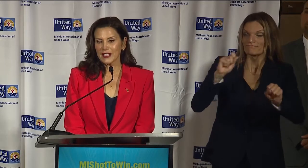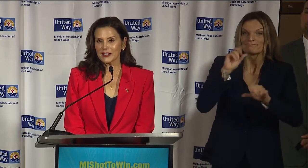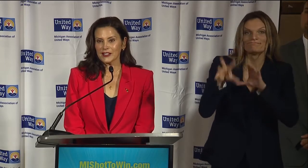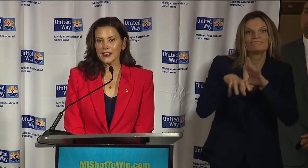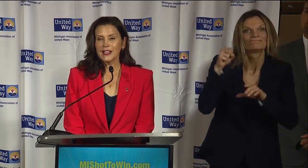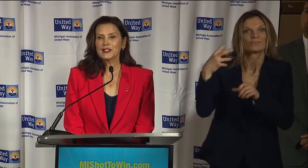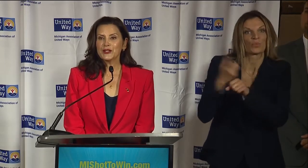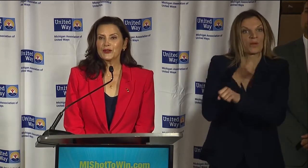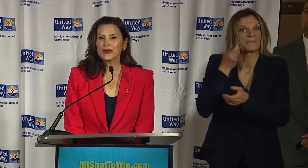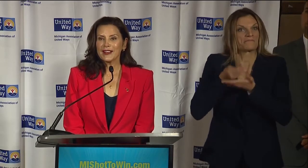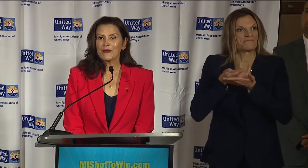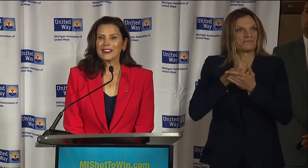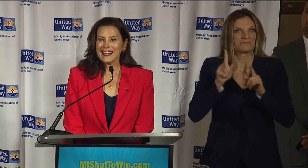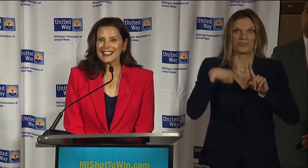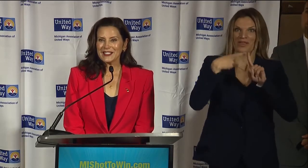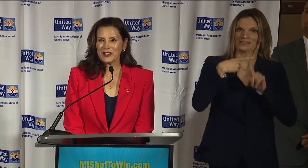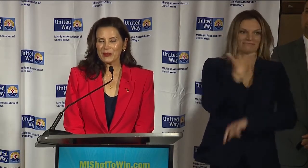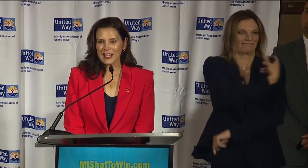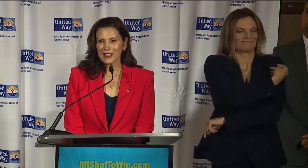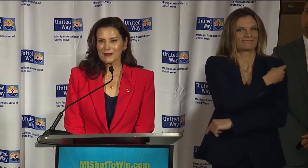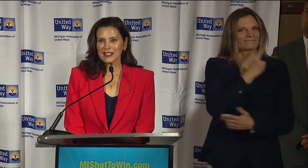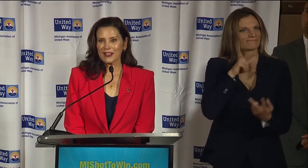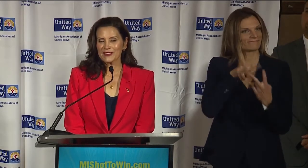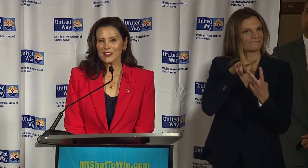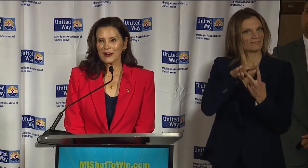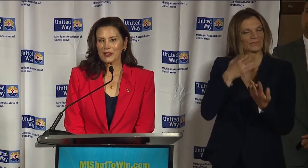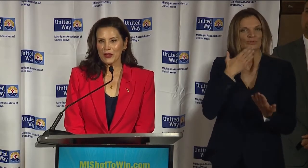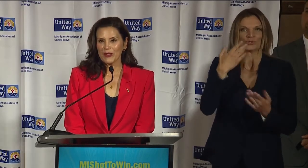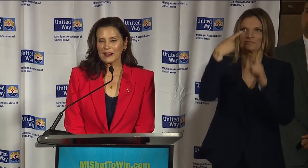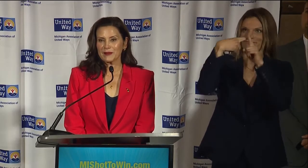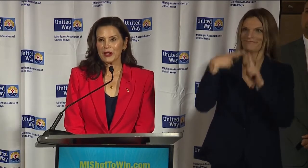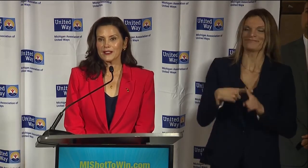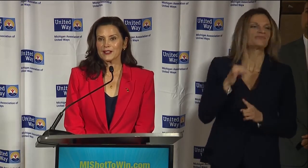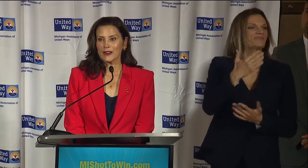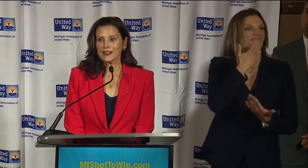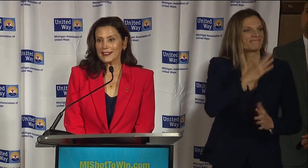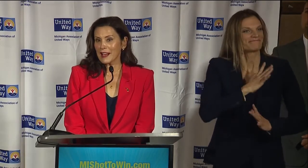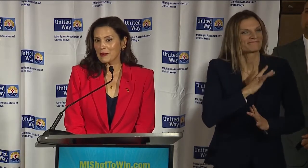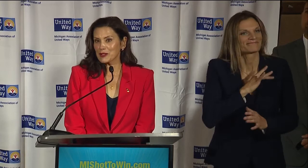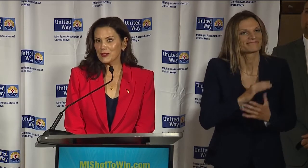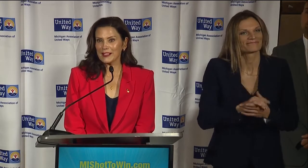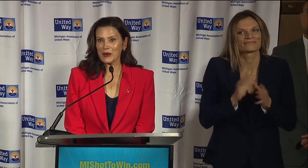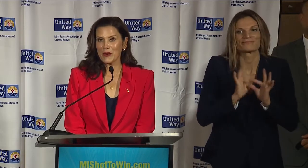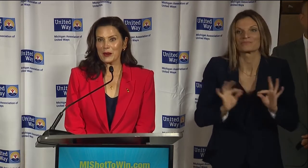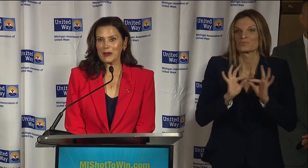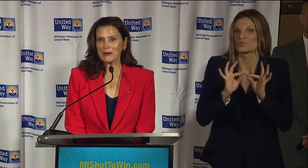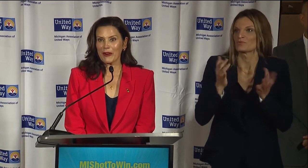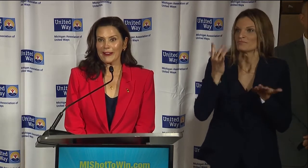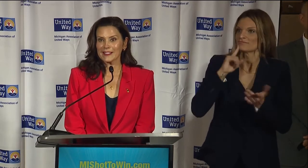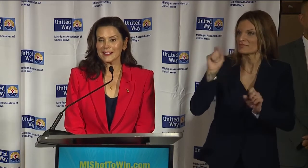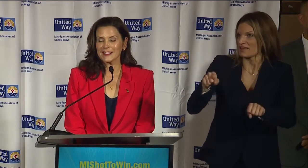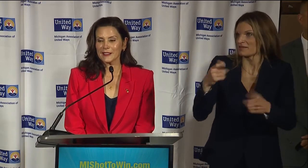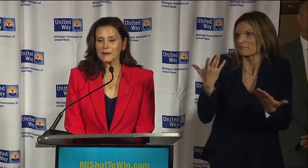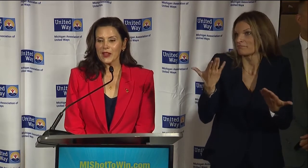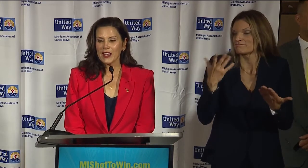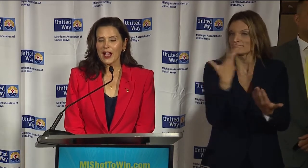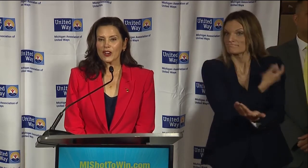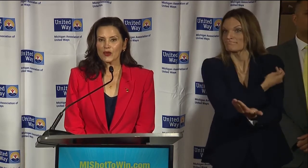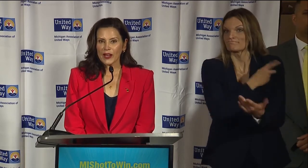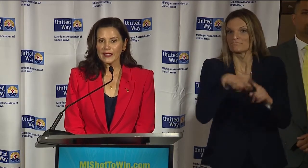our state to do what they need to do to protect themselves and our communities, but also get an opportunity to win a big prize. It's